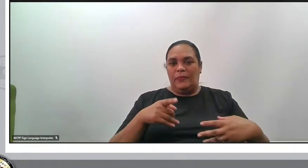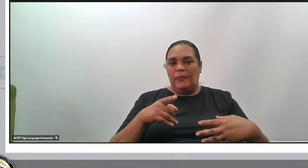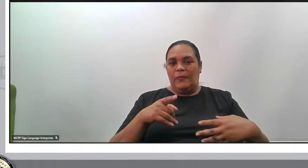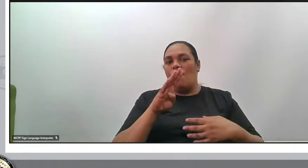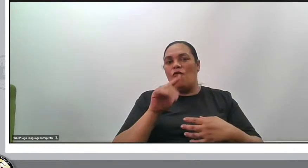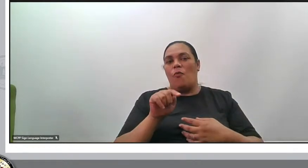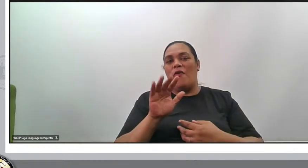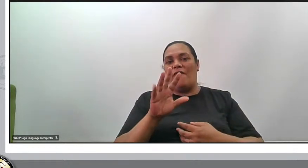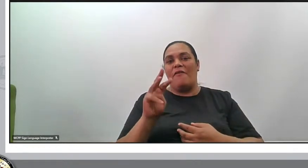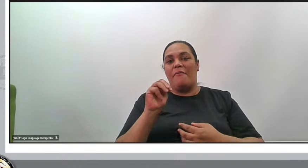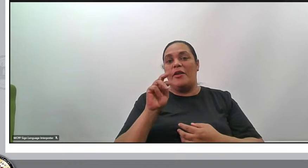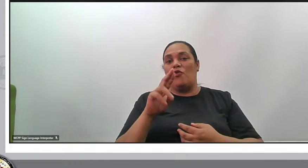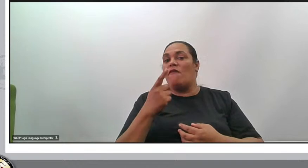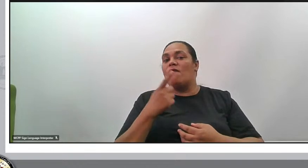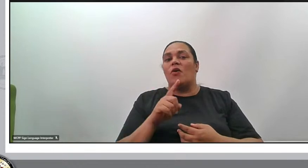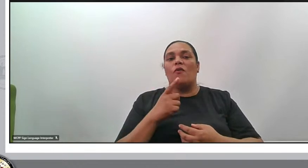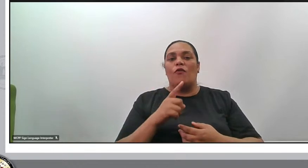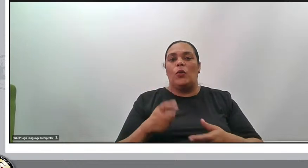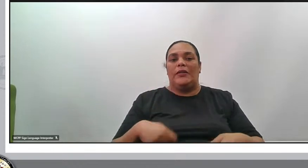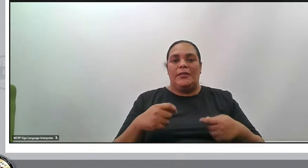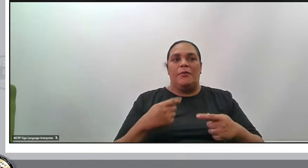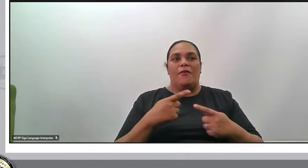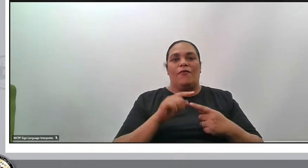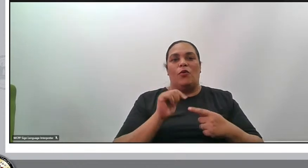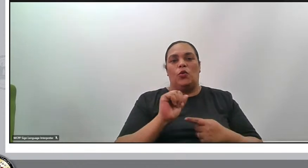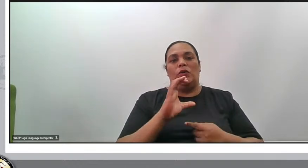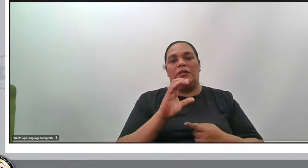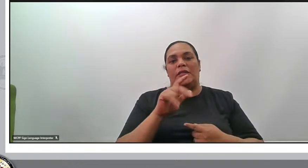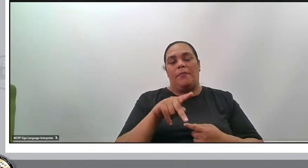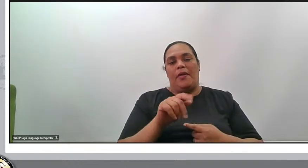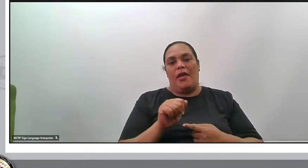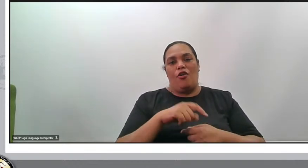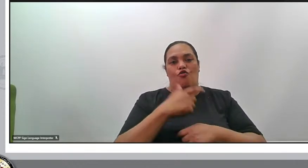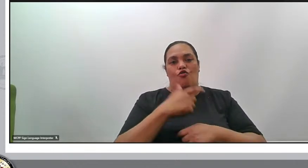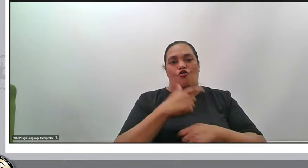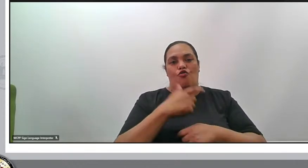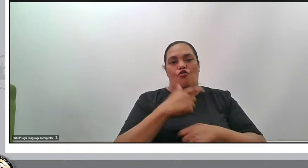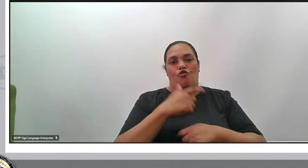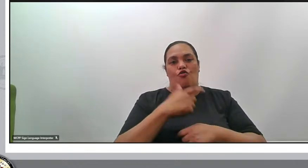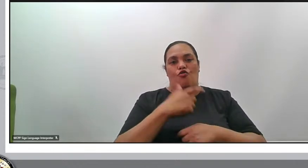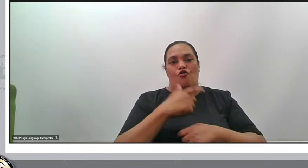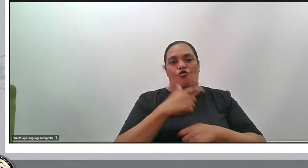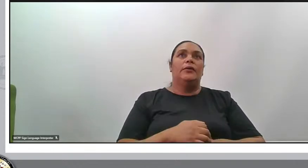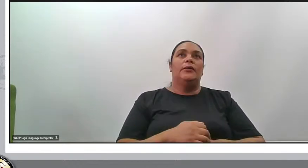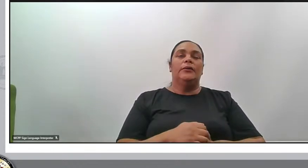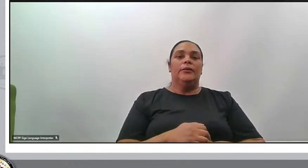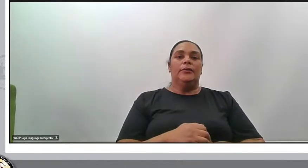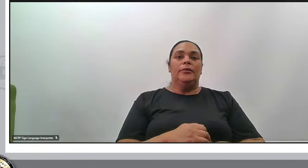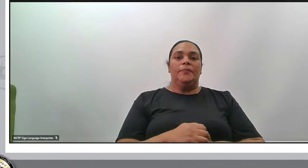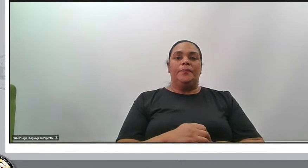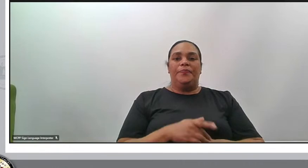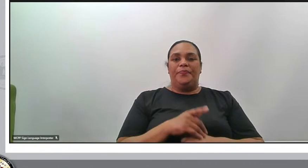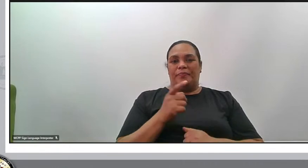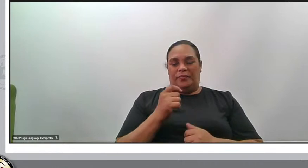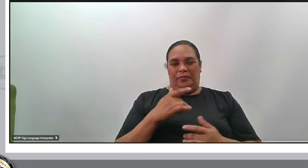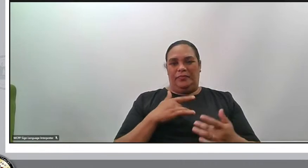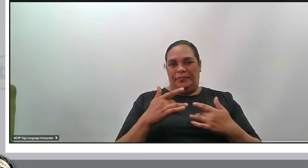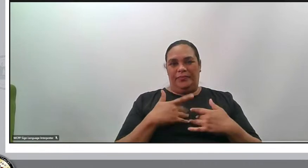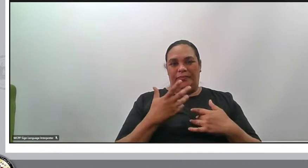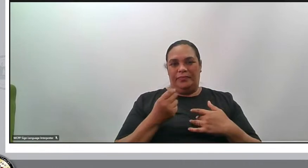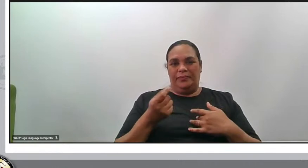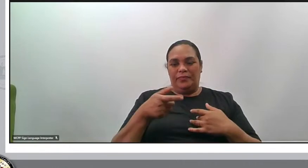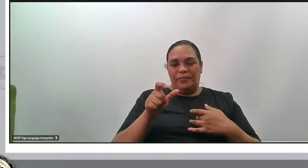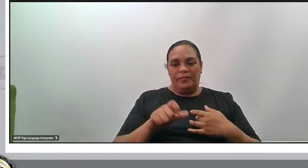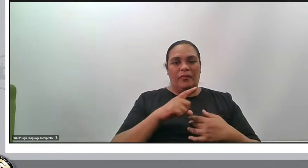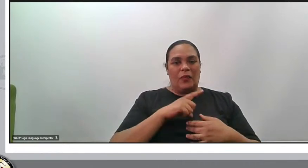4.5 million rand will be spent on for the CPA conferences. It is a bit concerning, Chair,